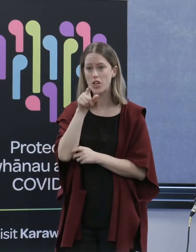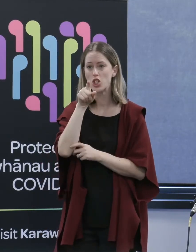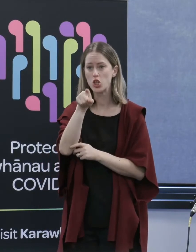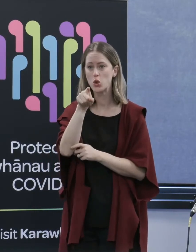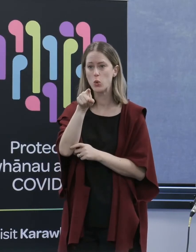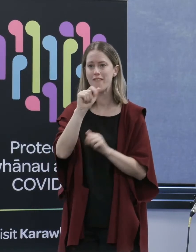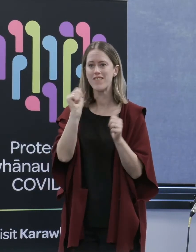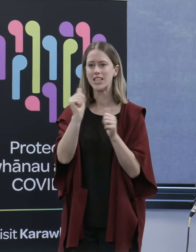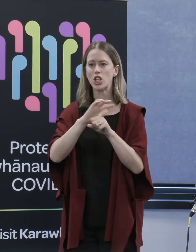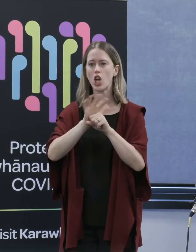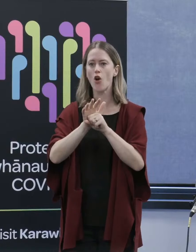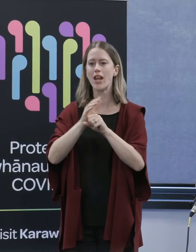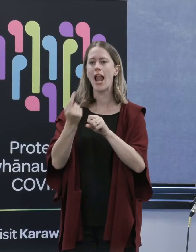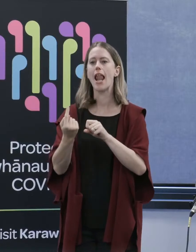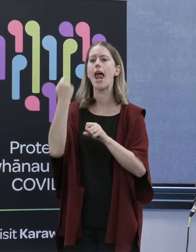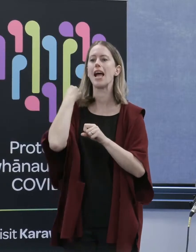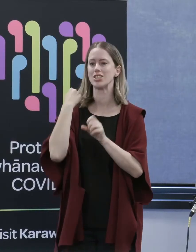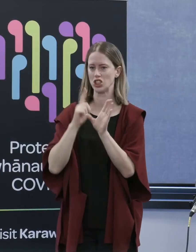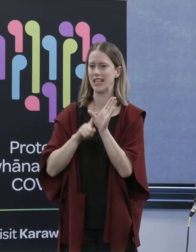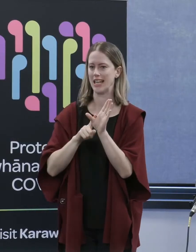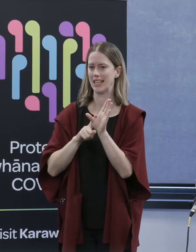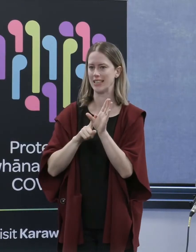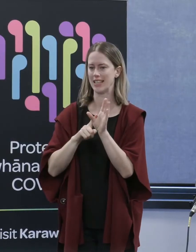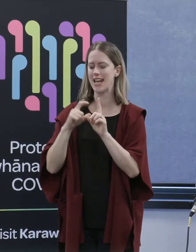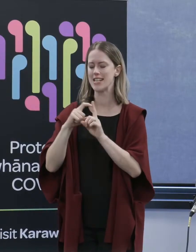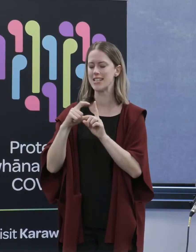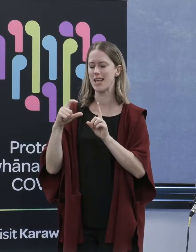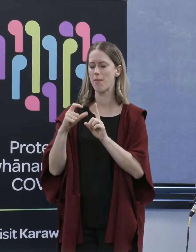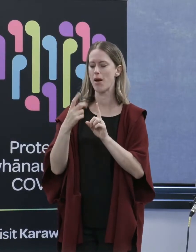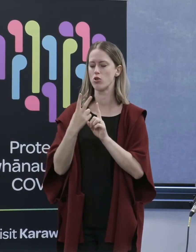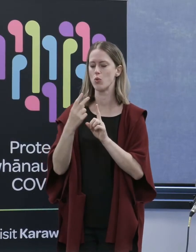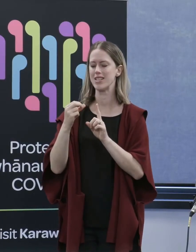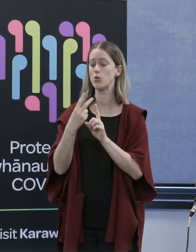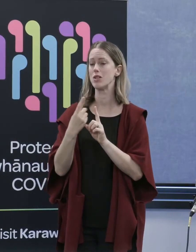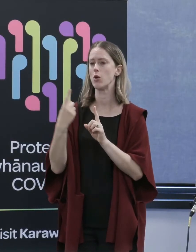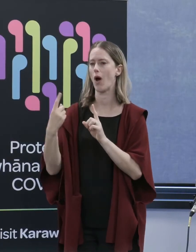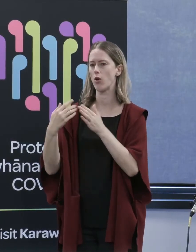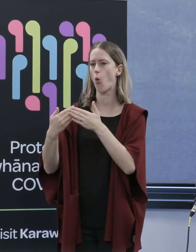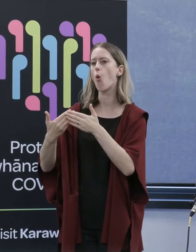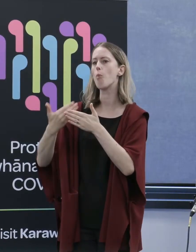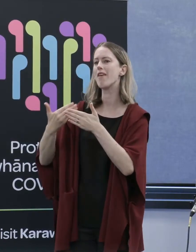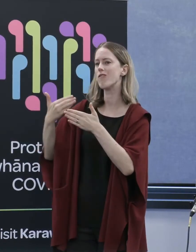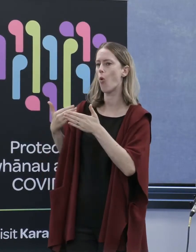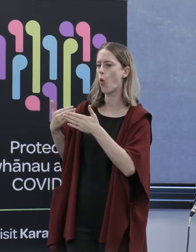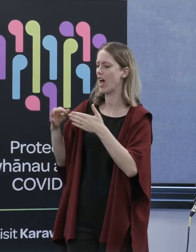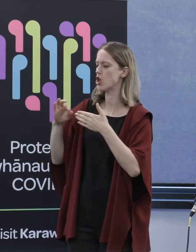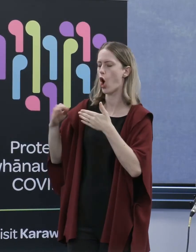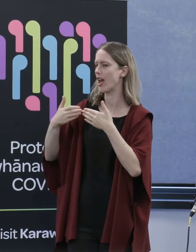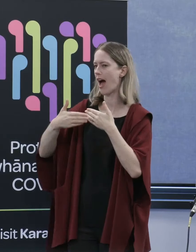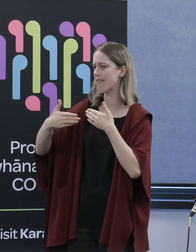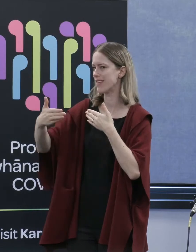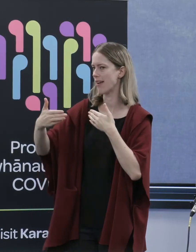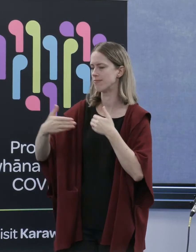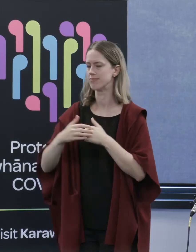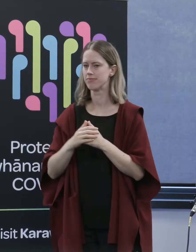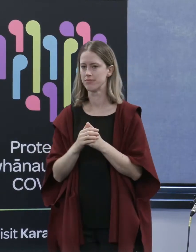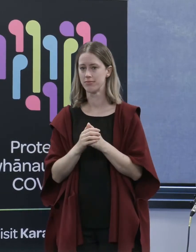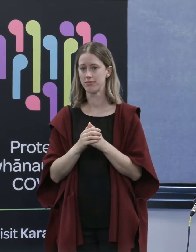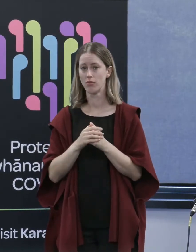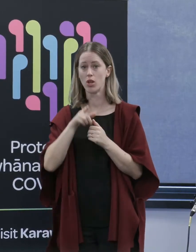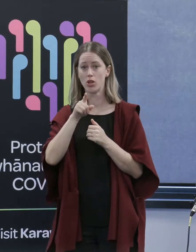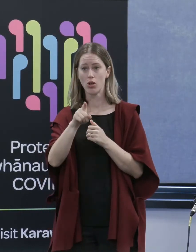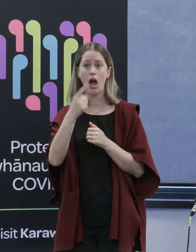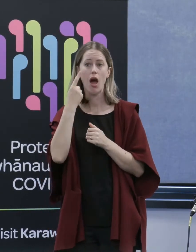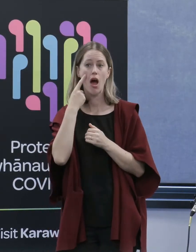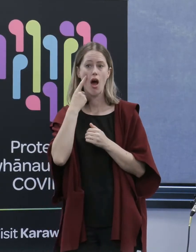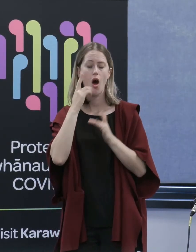until December 2021. So that's the cut-off date for participation. There'll be an online